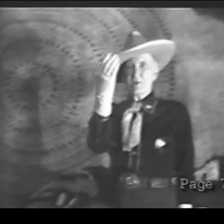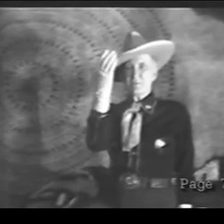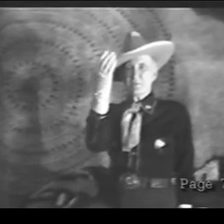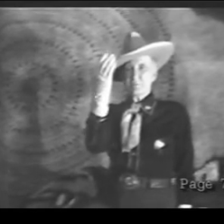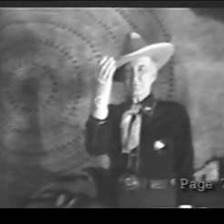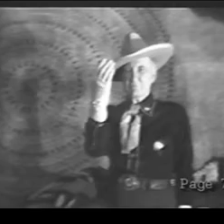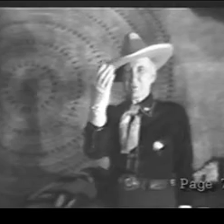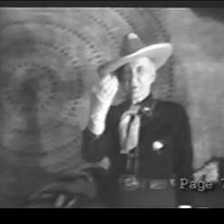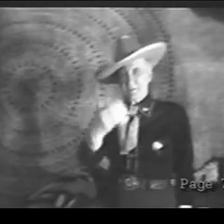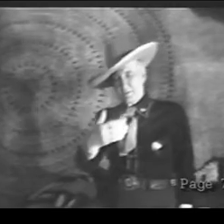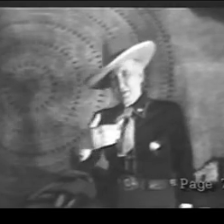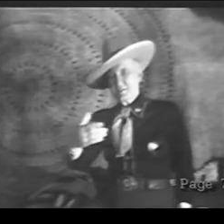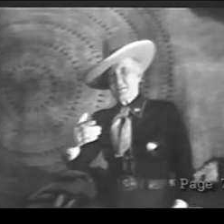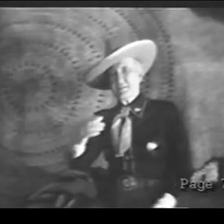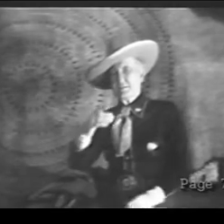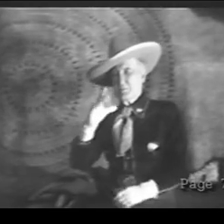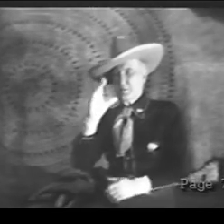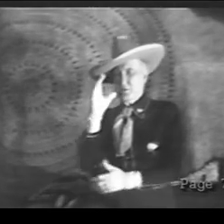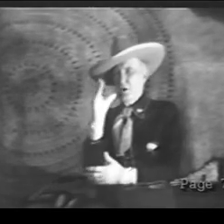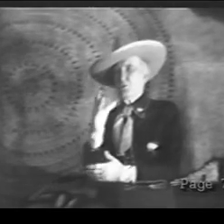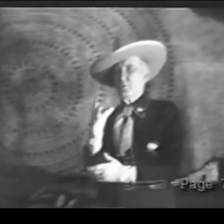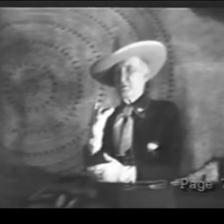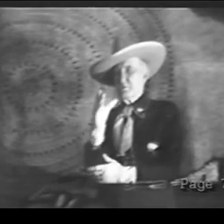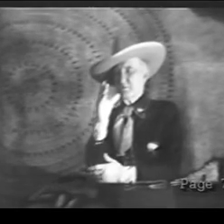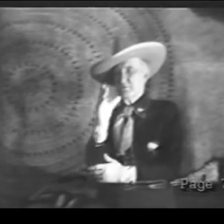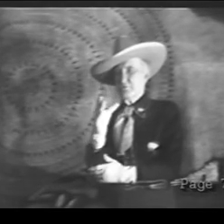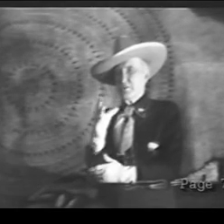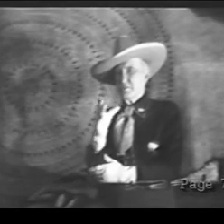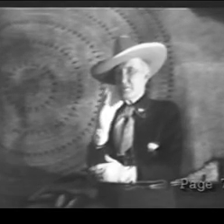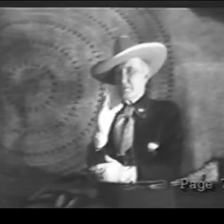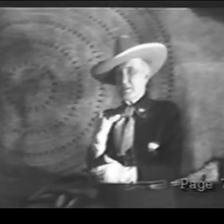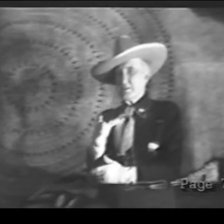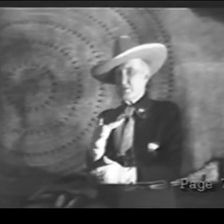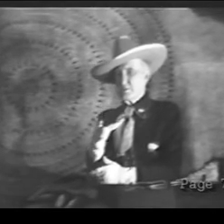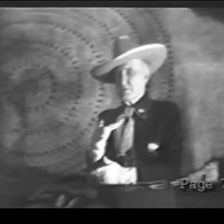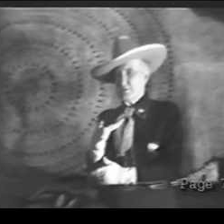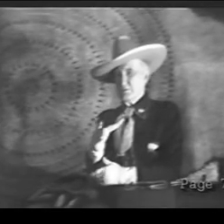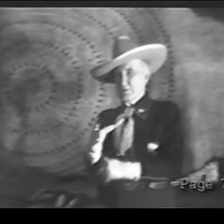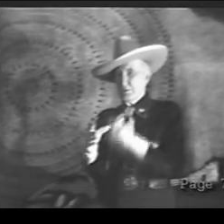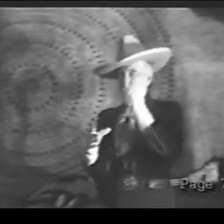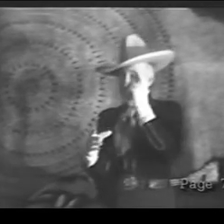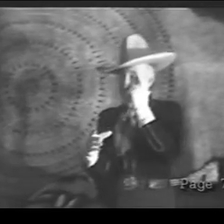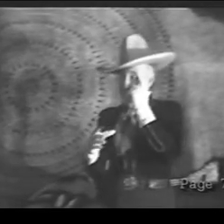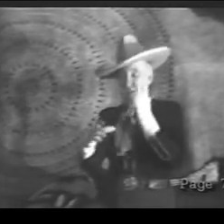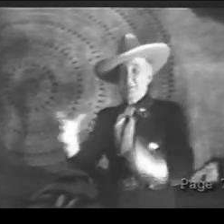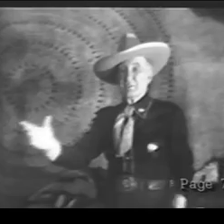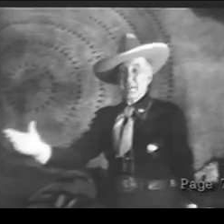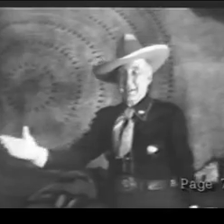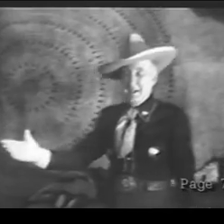father. And that's why, as I say, the teepees always face the east. And no matter, I've had it happen